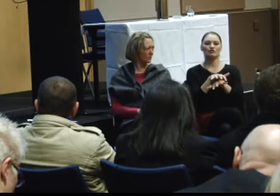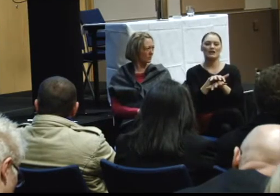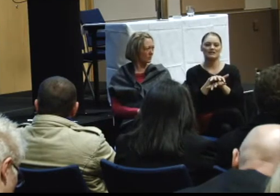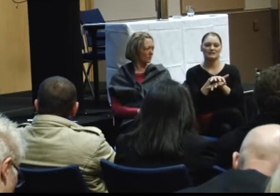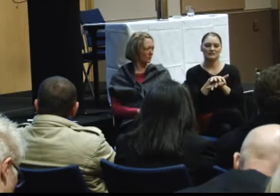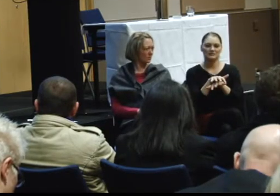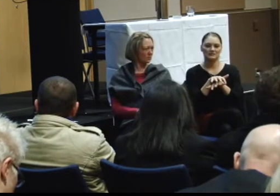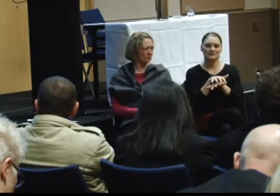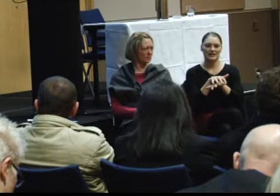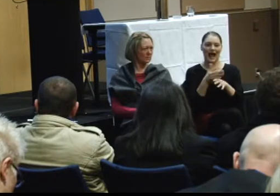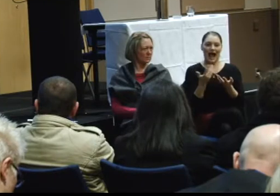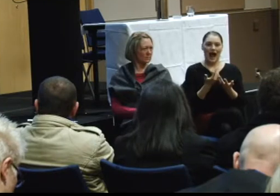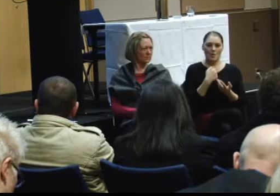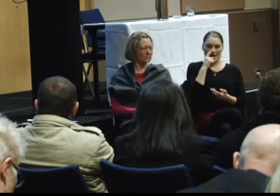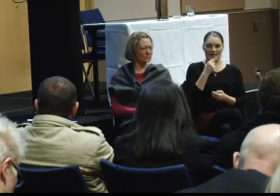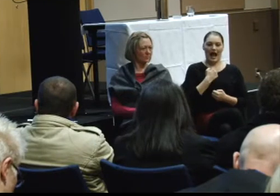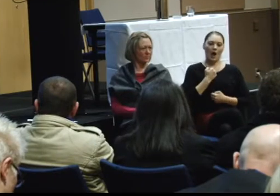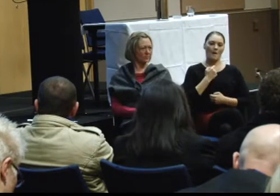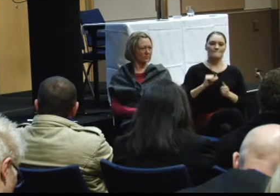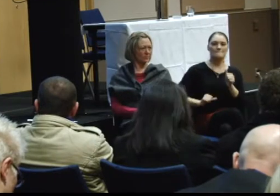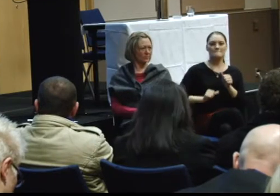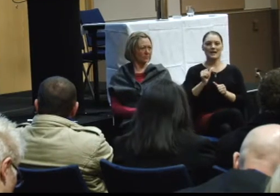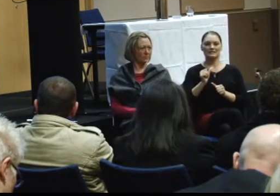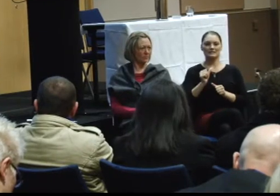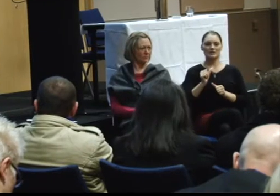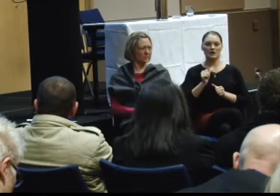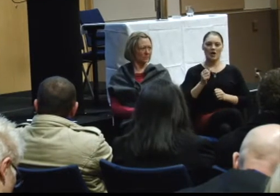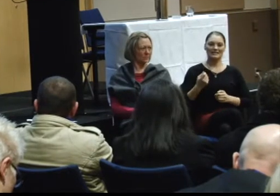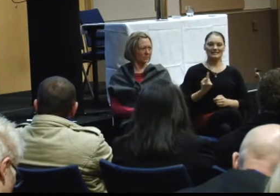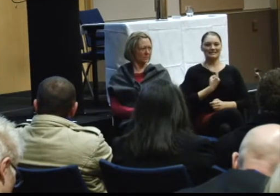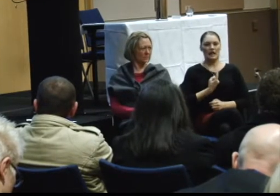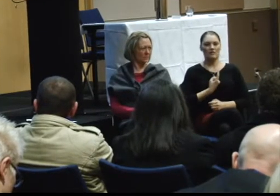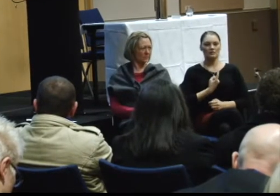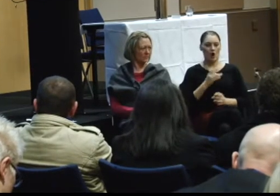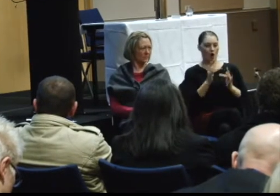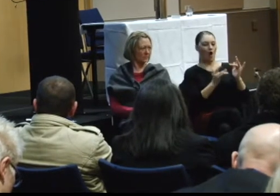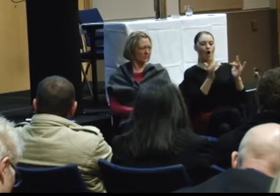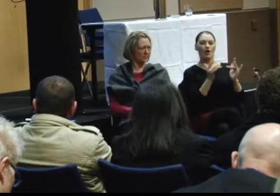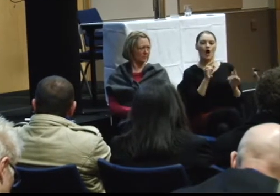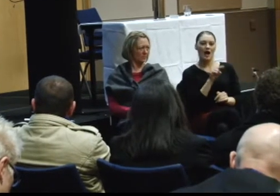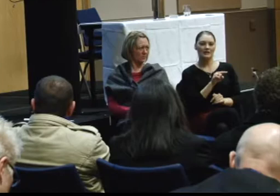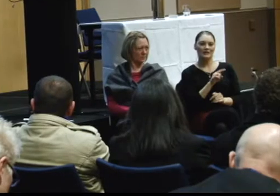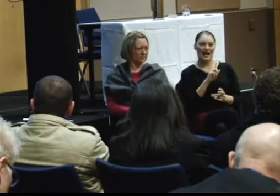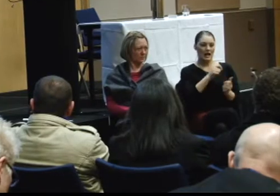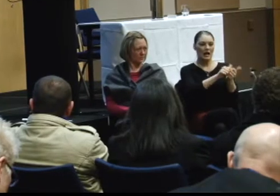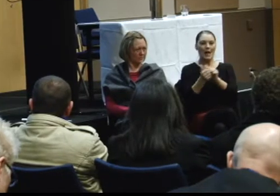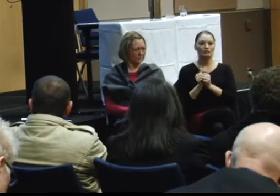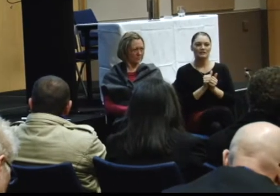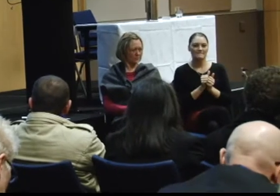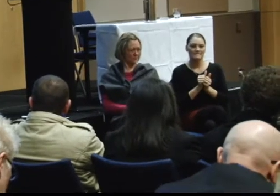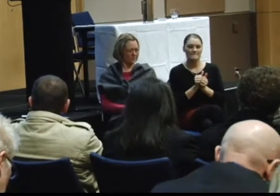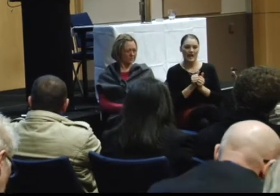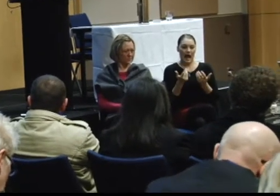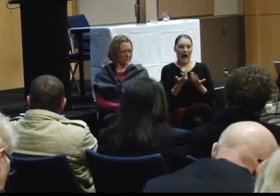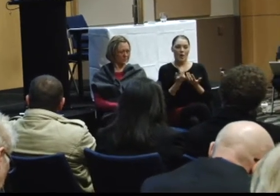ourselves to be our authentic best selves online in such a way that we are constructive and collaborative and held to